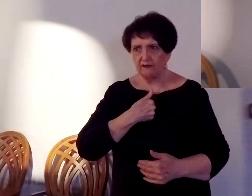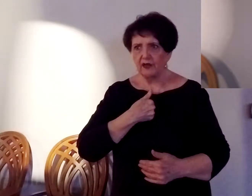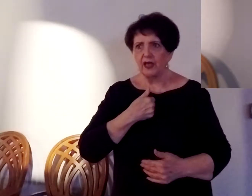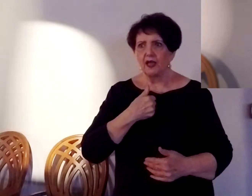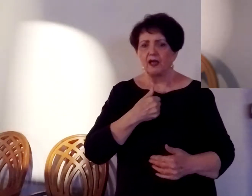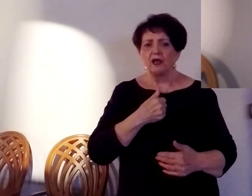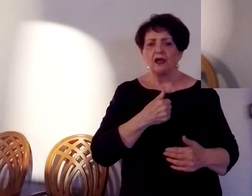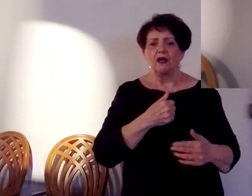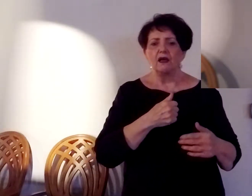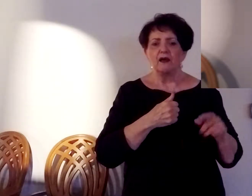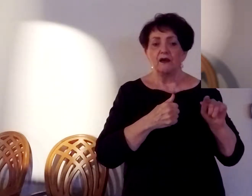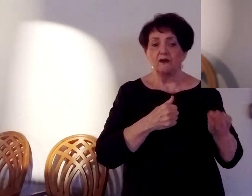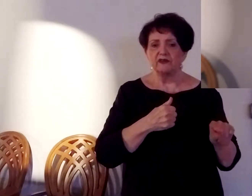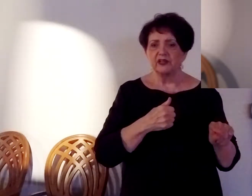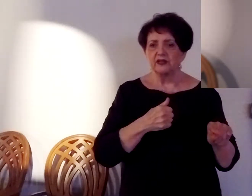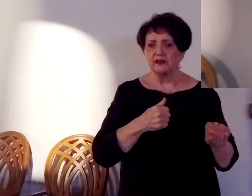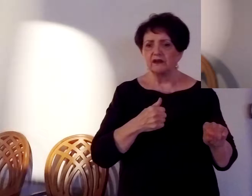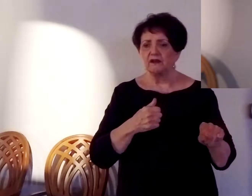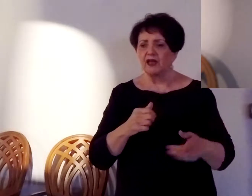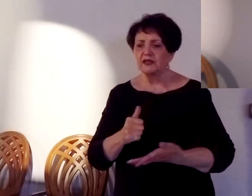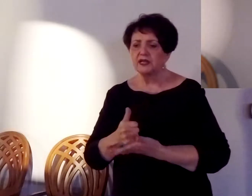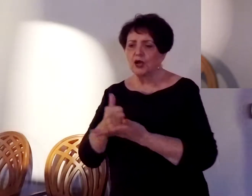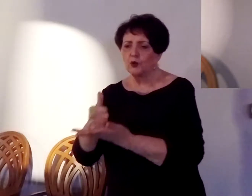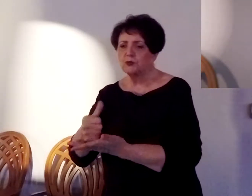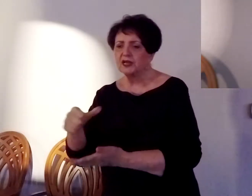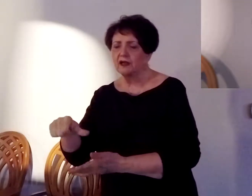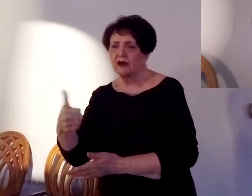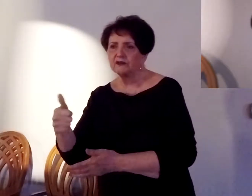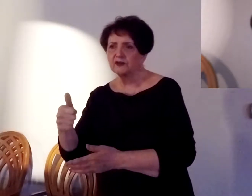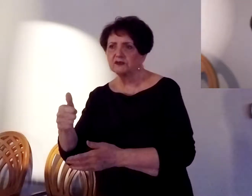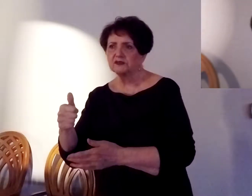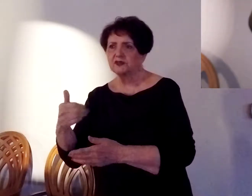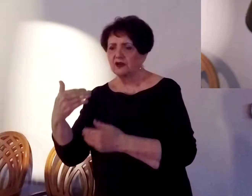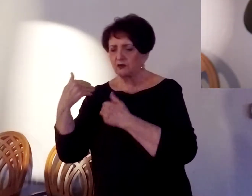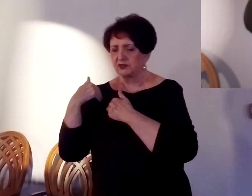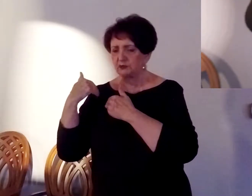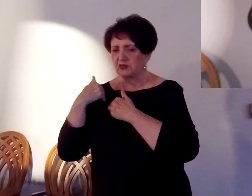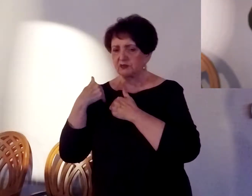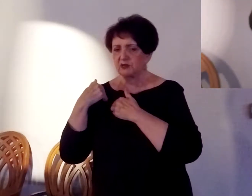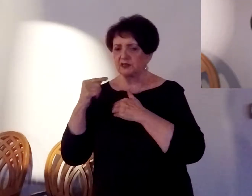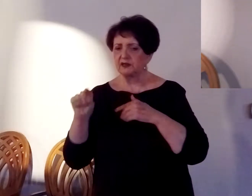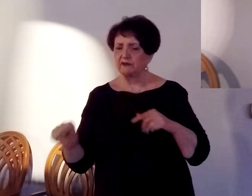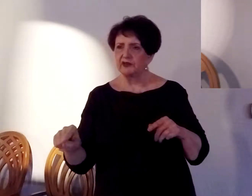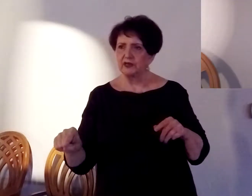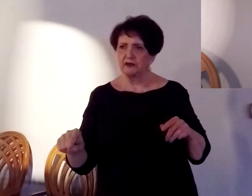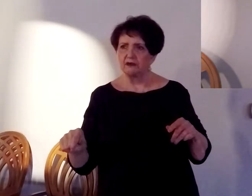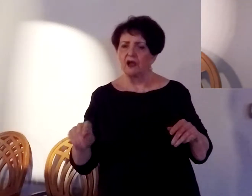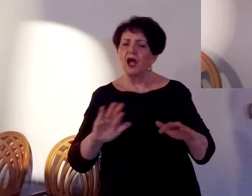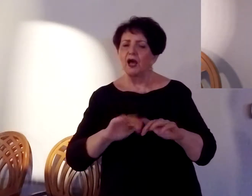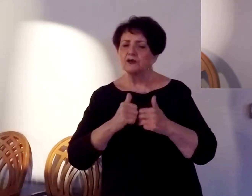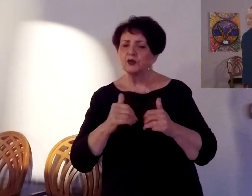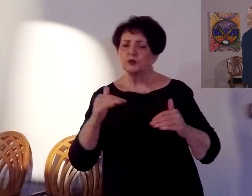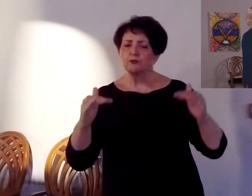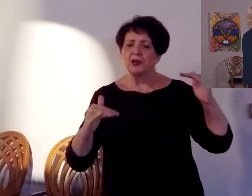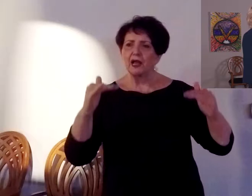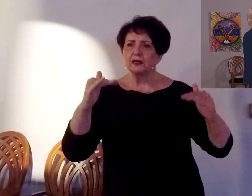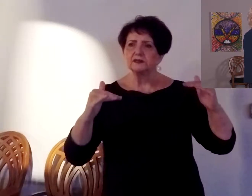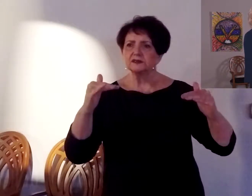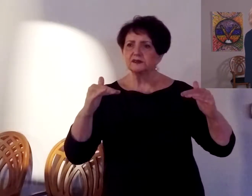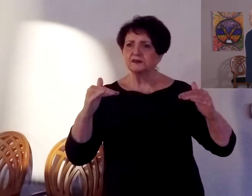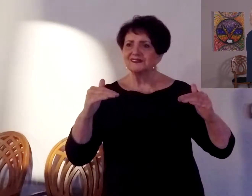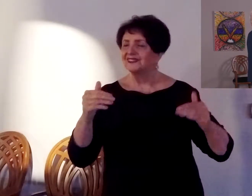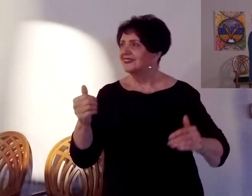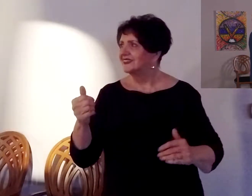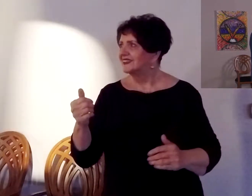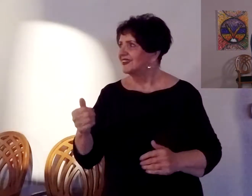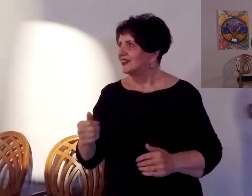help other people and that kind of thing? And then, is there anything that Ernest Holmes has said that you don't agree with?